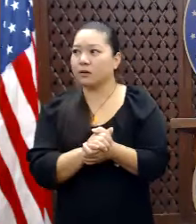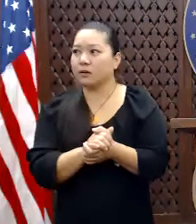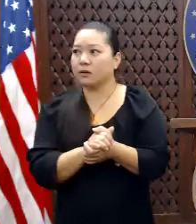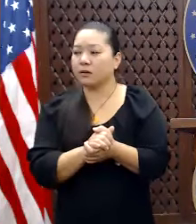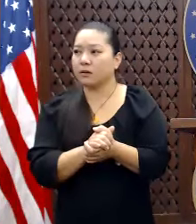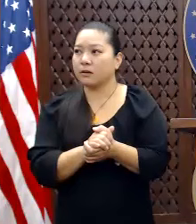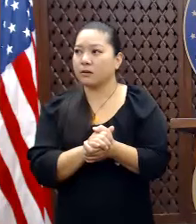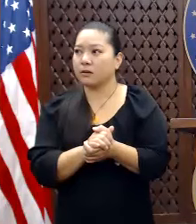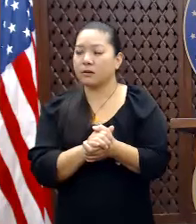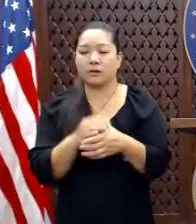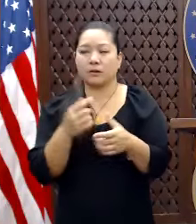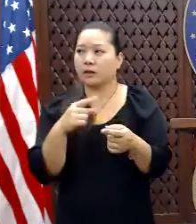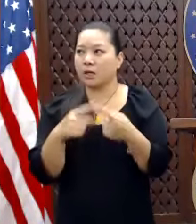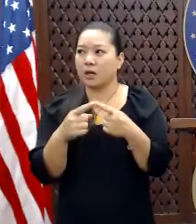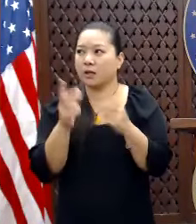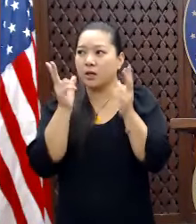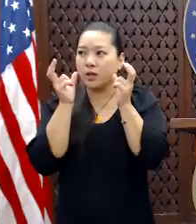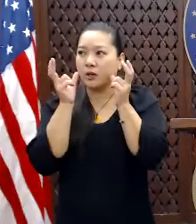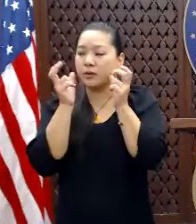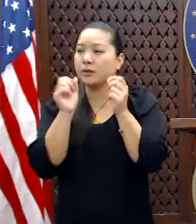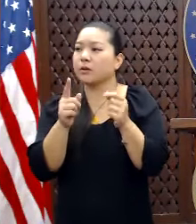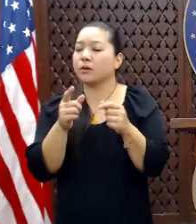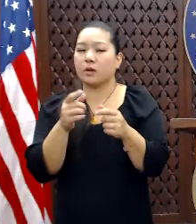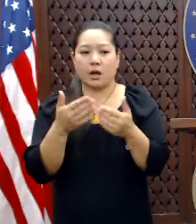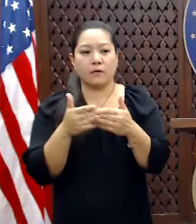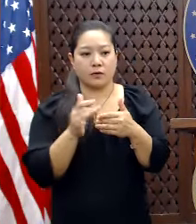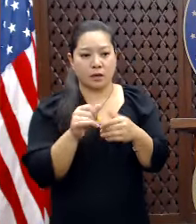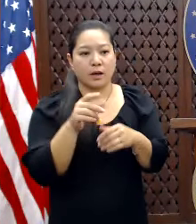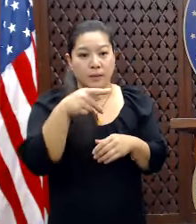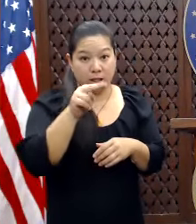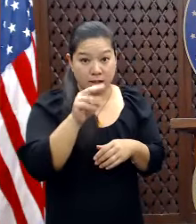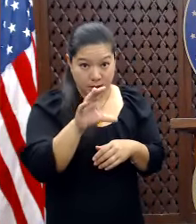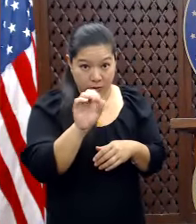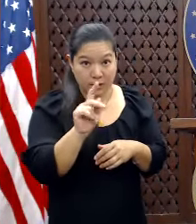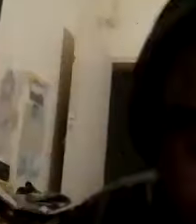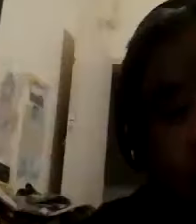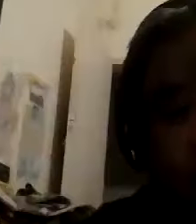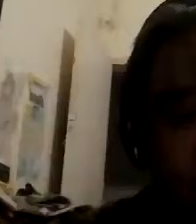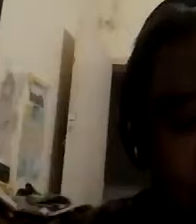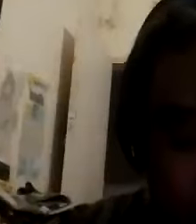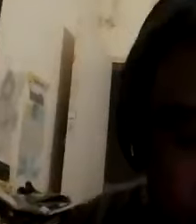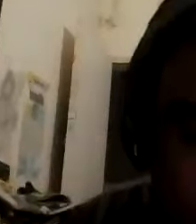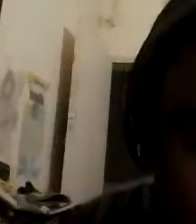Sorry, Phil, we can't hear you. We'll catch you after PNC. Okay.